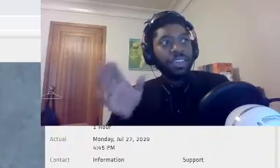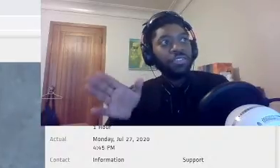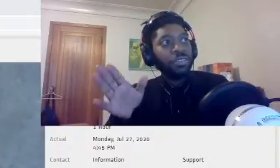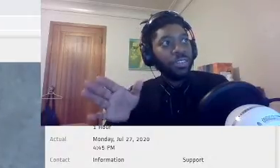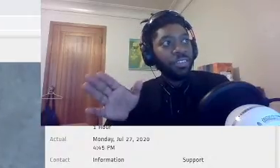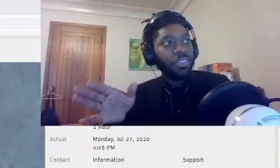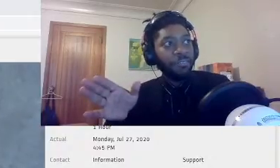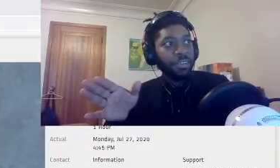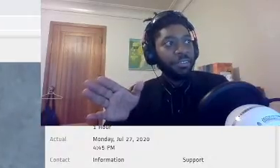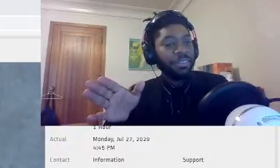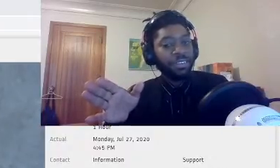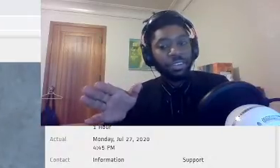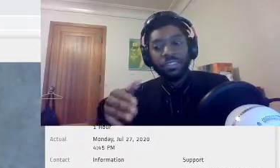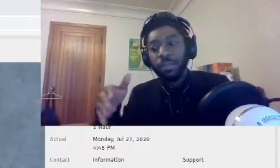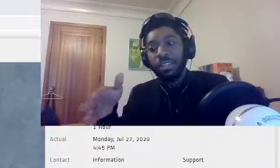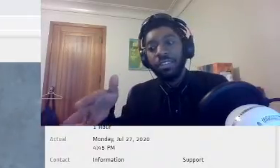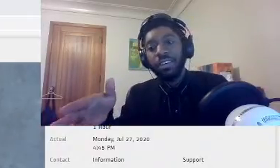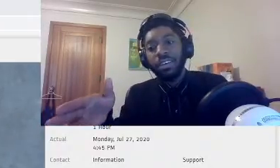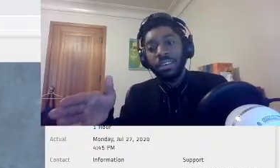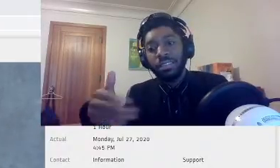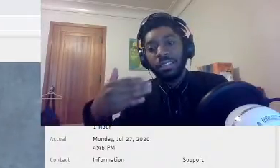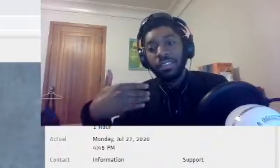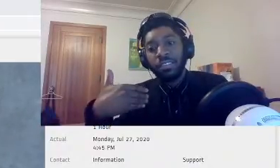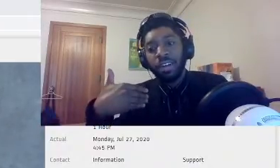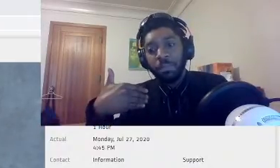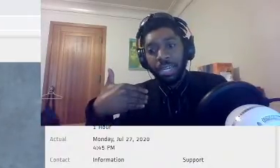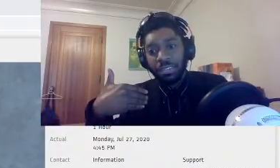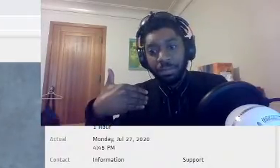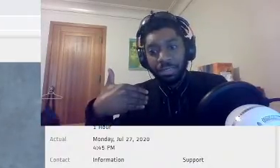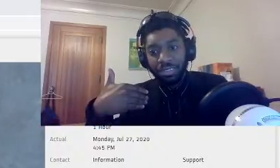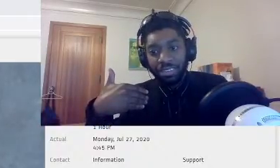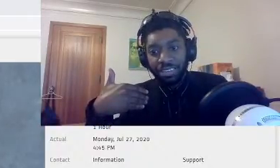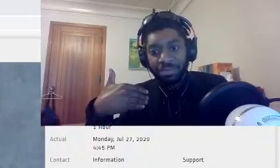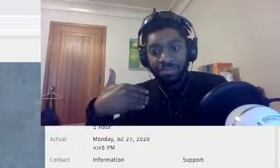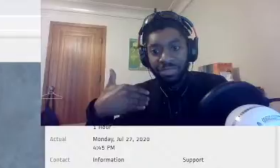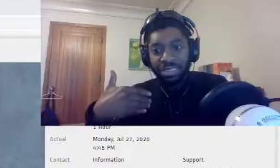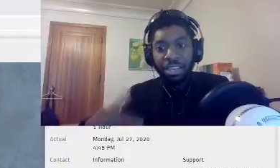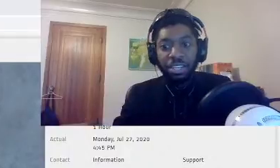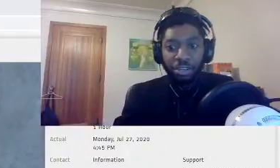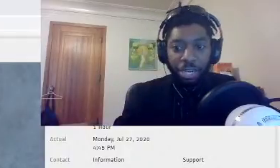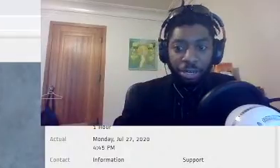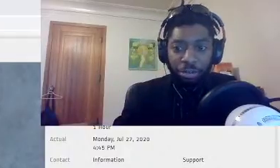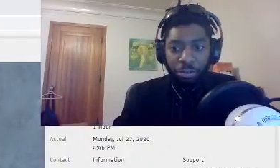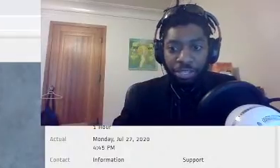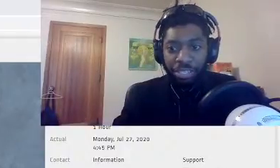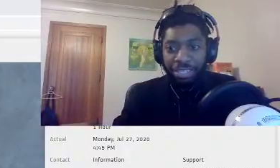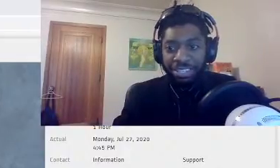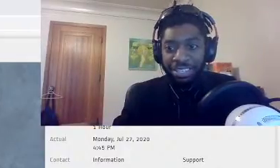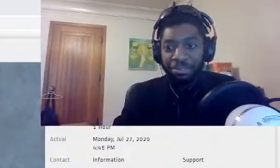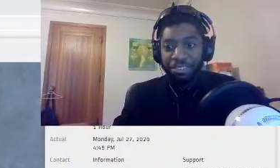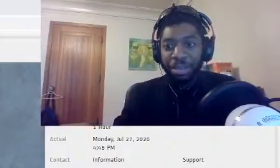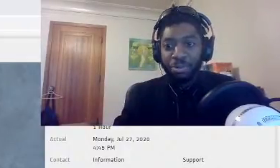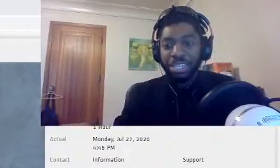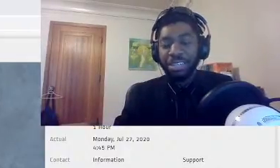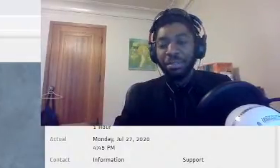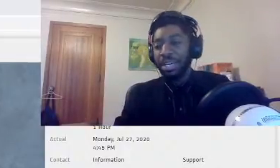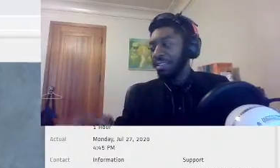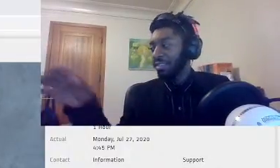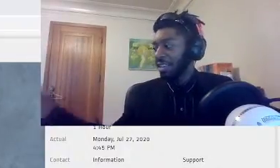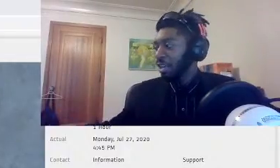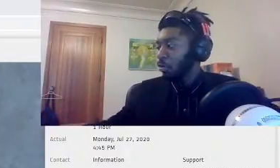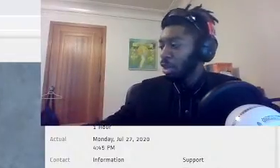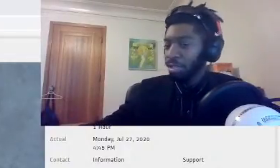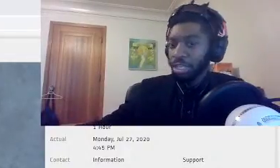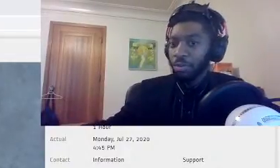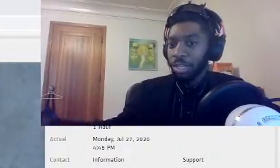It's scheduled till 7. Or, excuse me, it's 6 o'clock my time. So, you know, you're hired. Only if you stop drinking